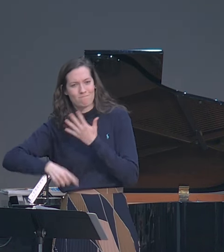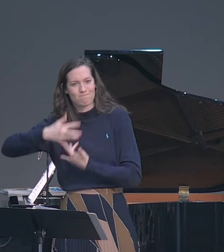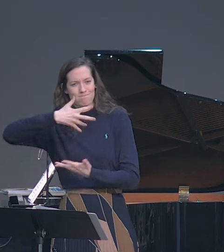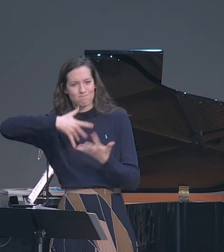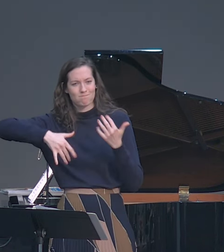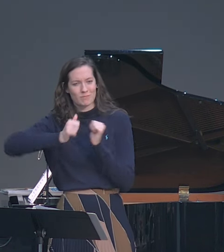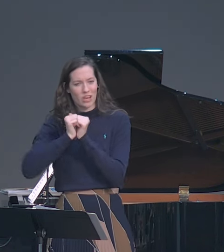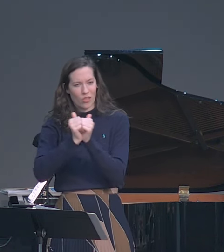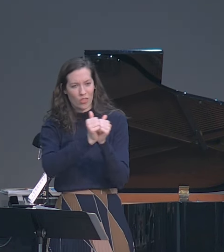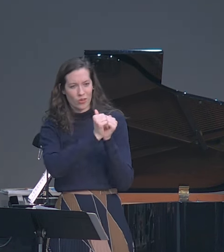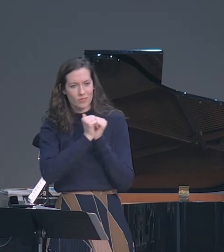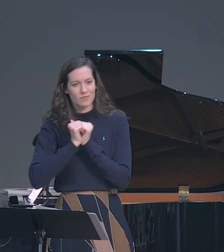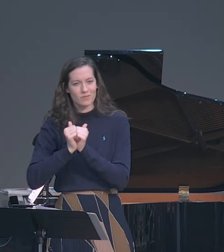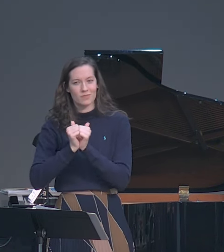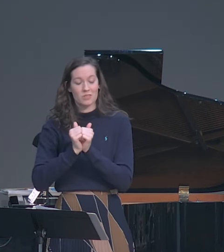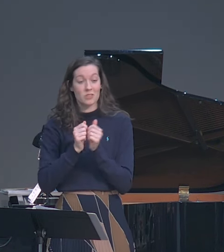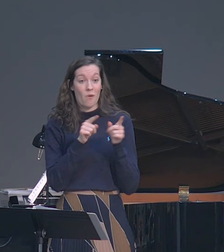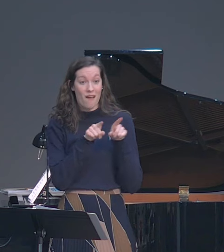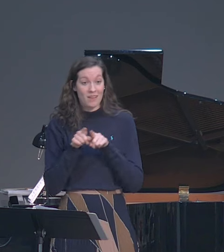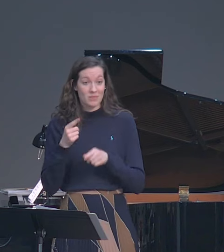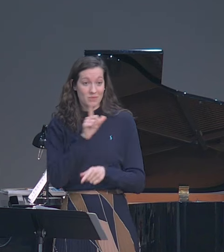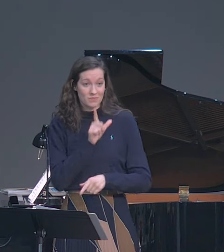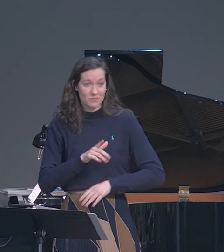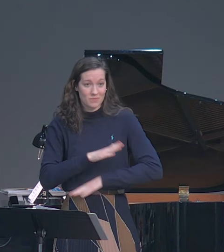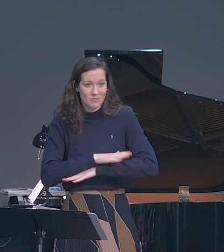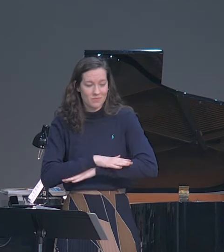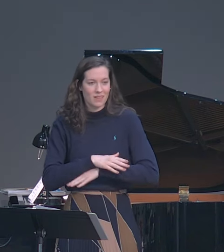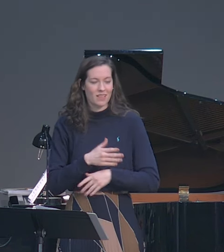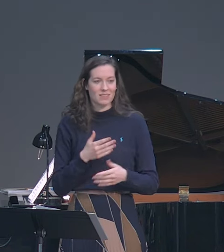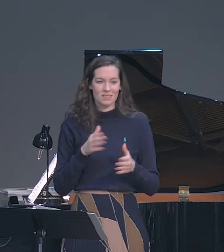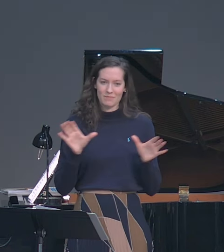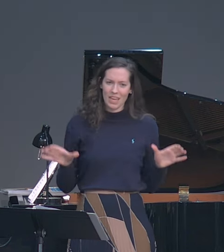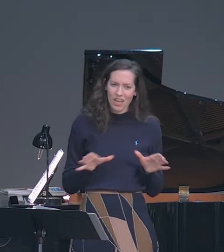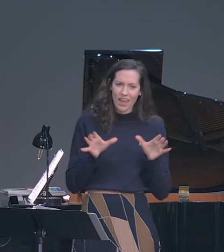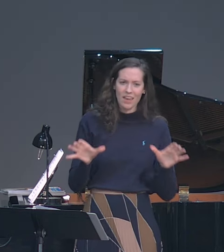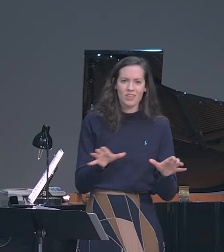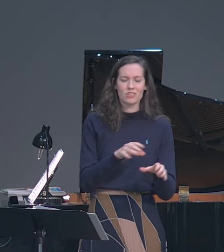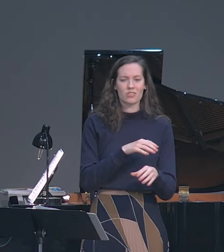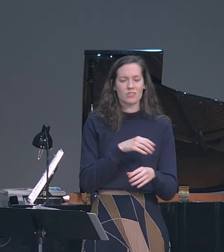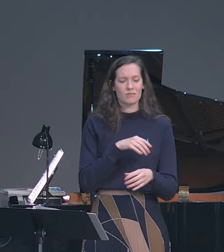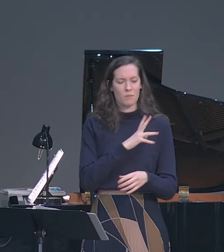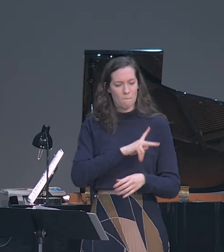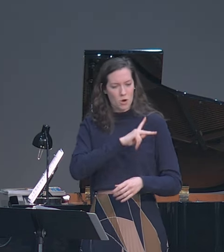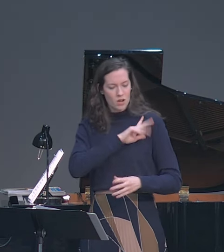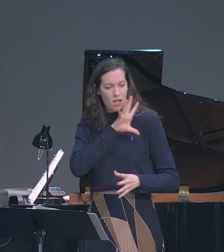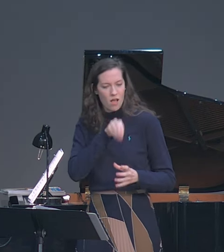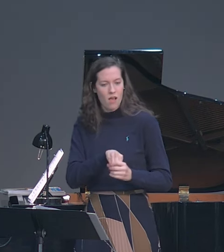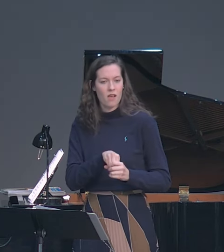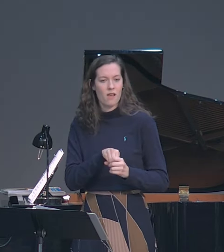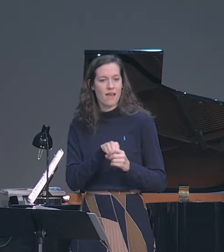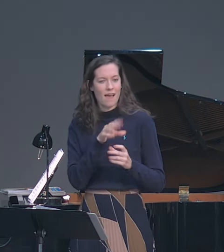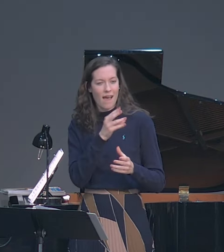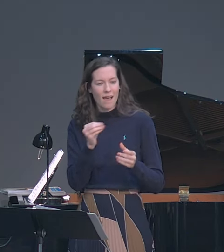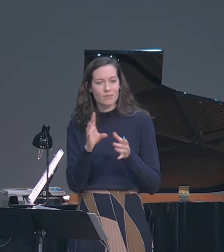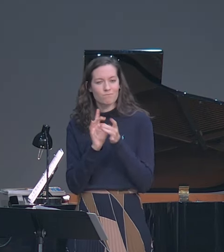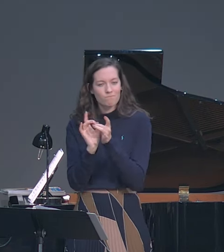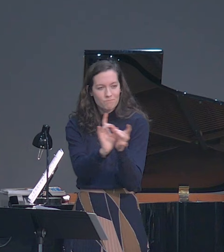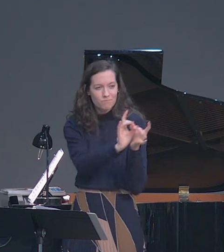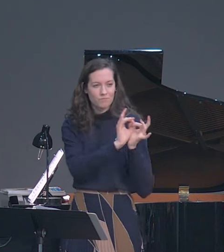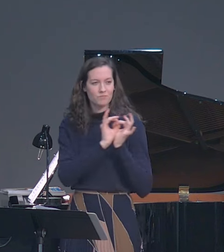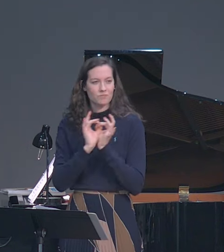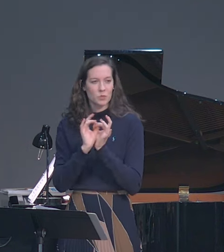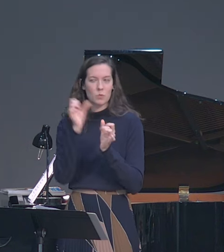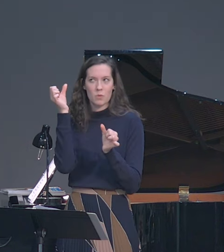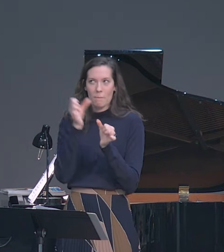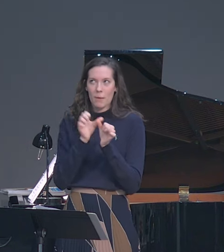let's participate together as brothers and sisters who are united through the broken body and the shed blood of our